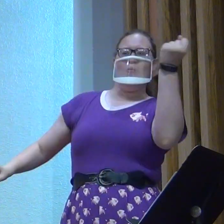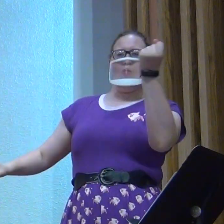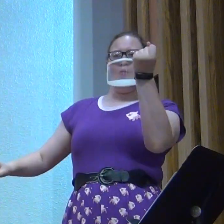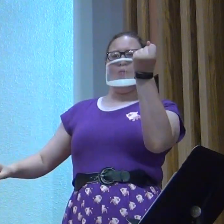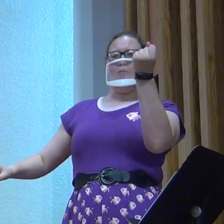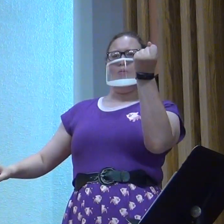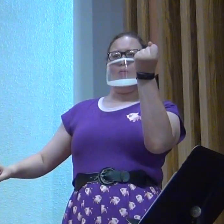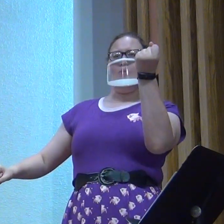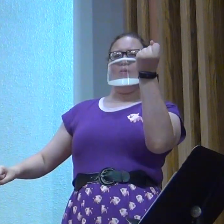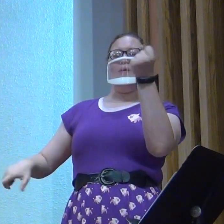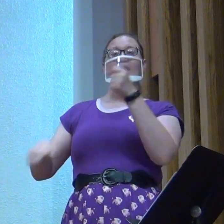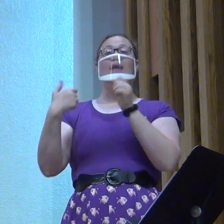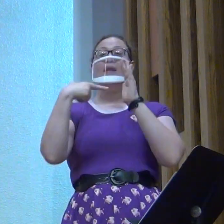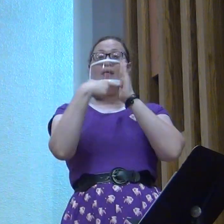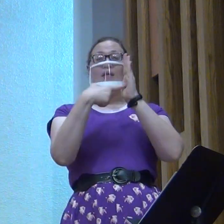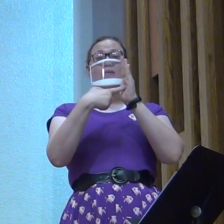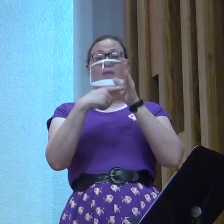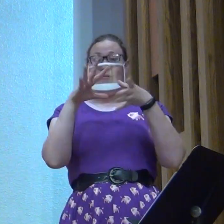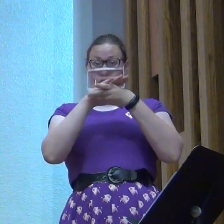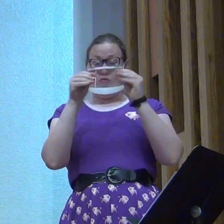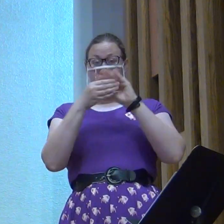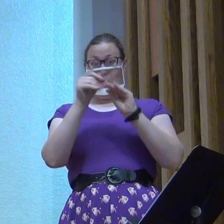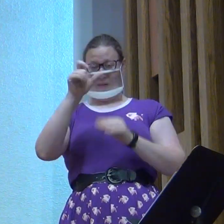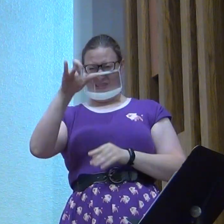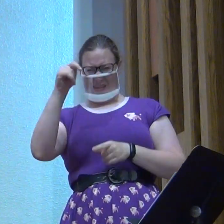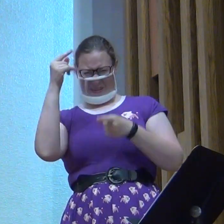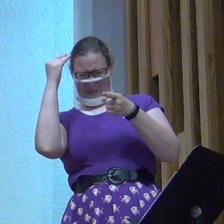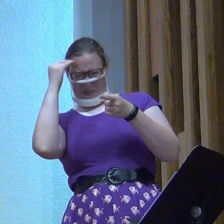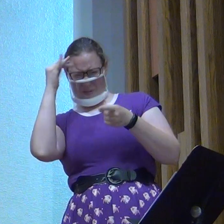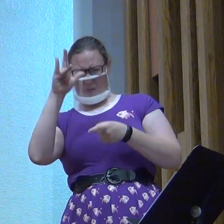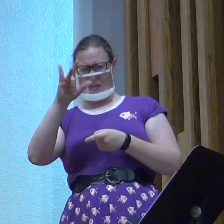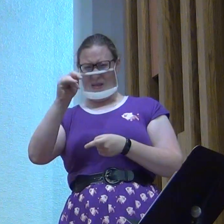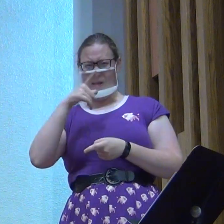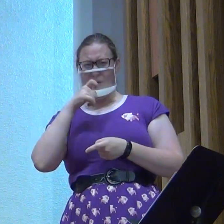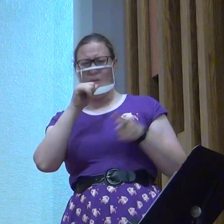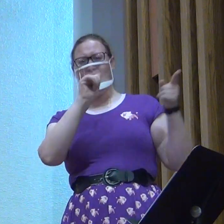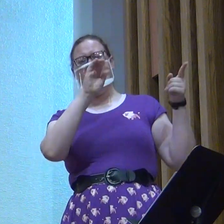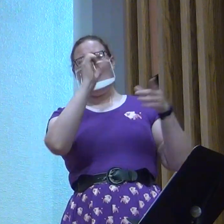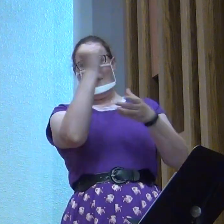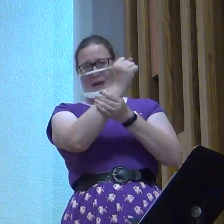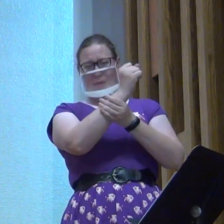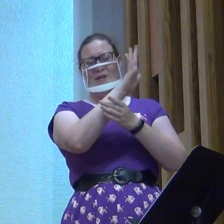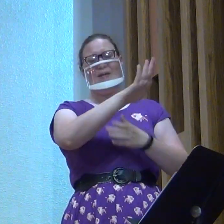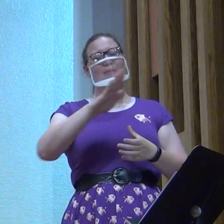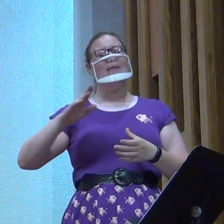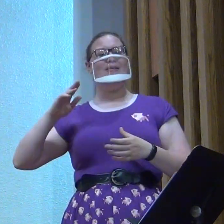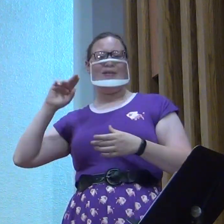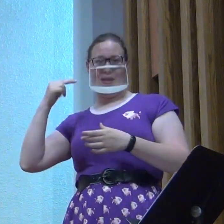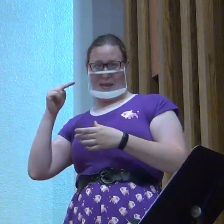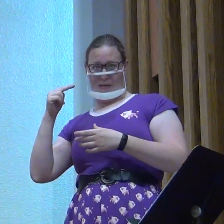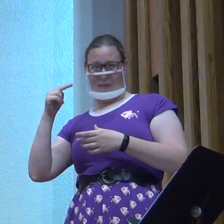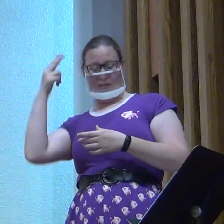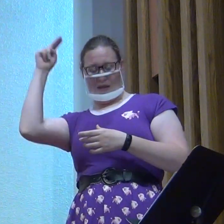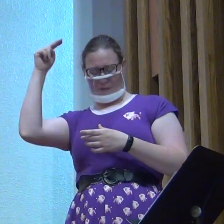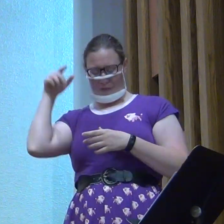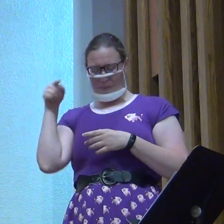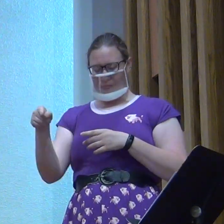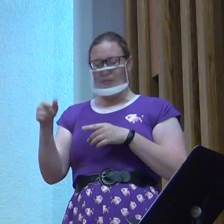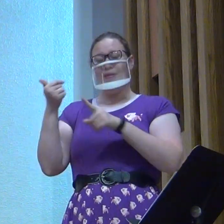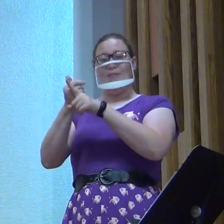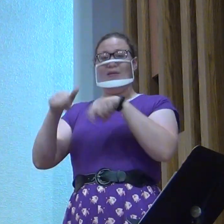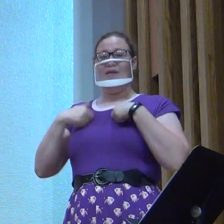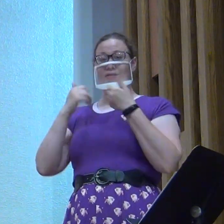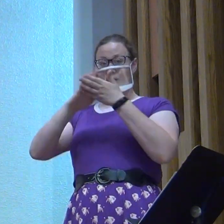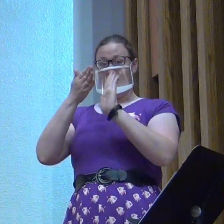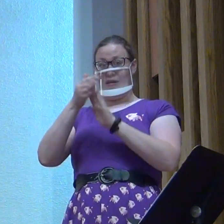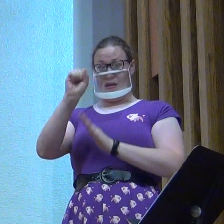A second example is that of Lot, Abraham's nephew. He lived in a place called Sodom, and these